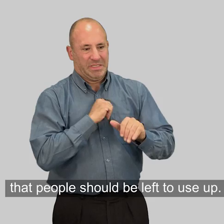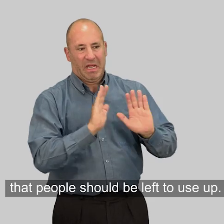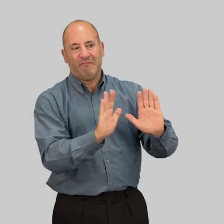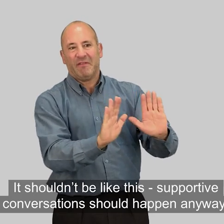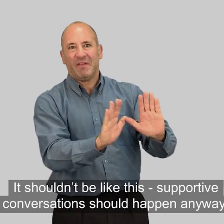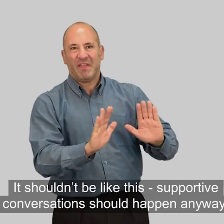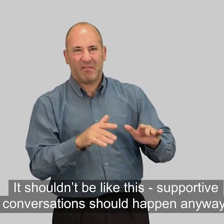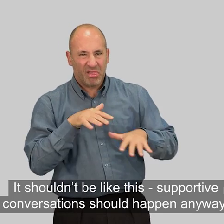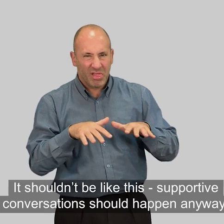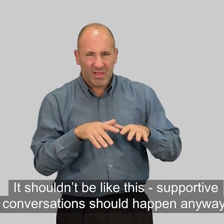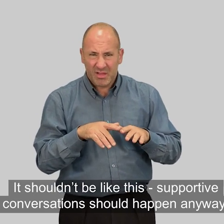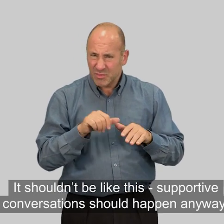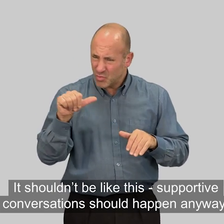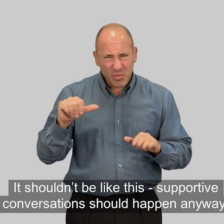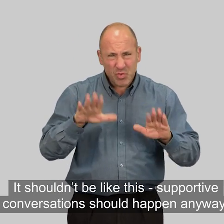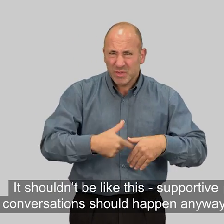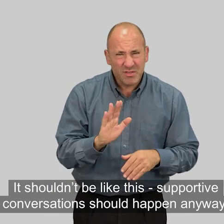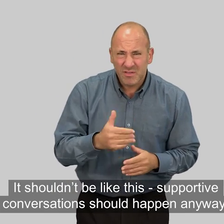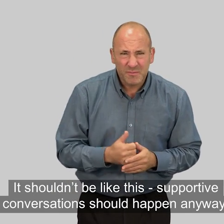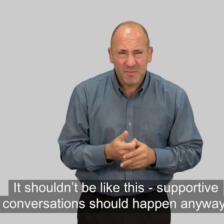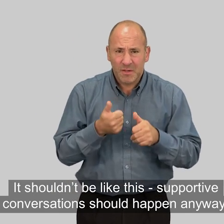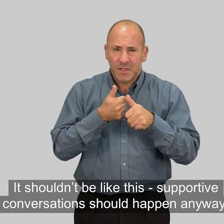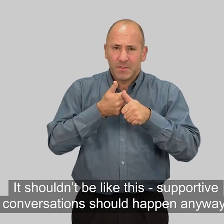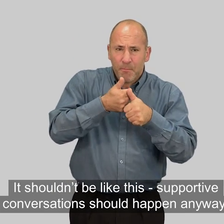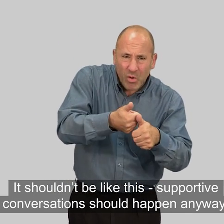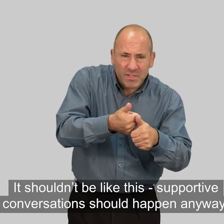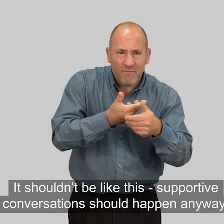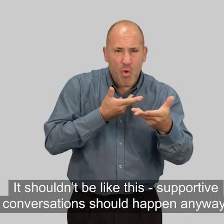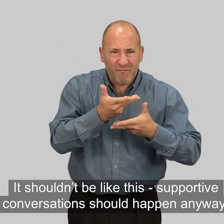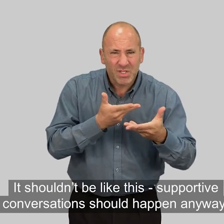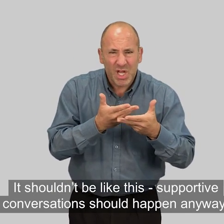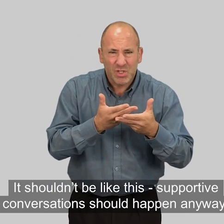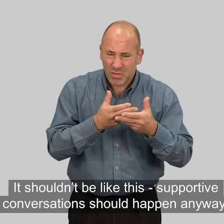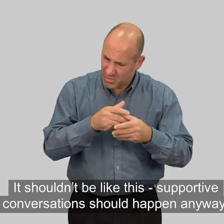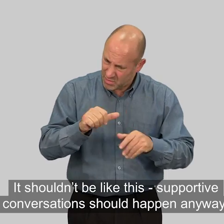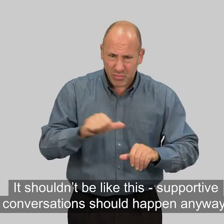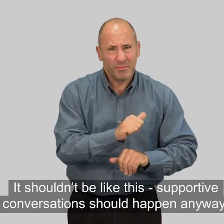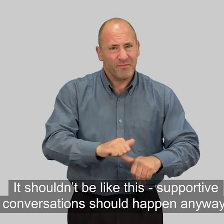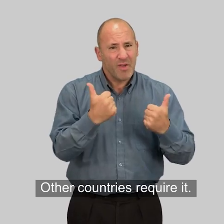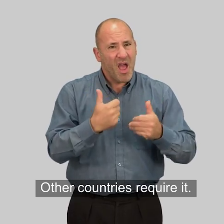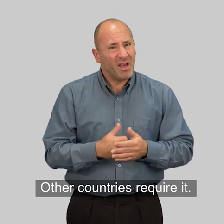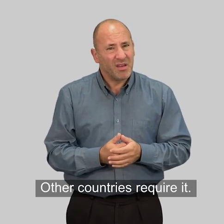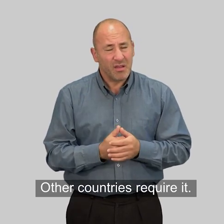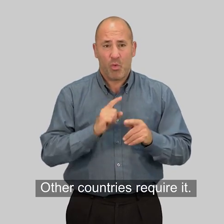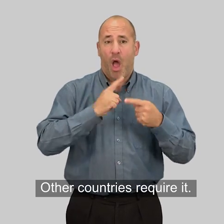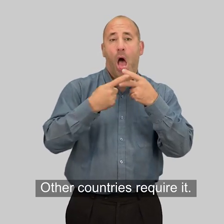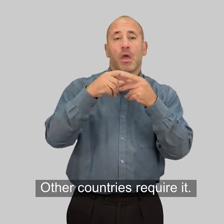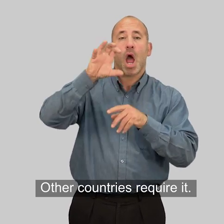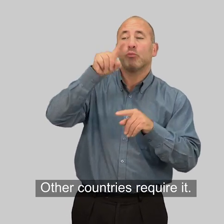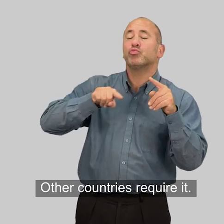this. Supportive conversations should happen anyway. Other countries require it. We want